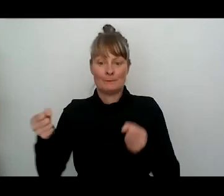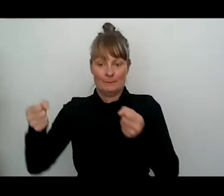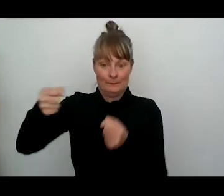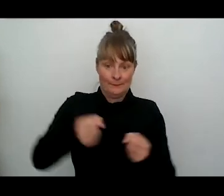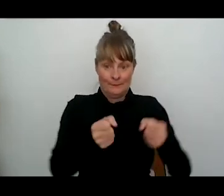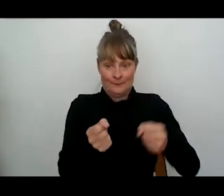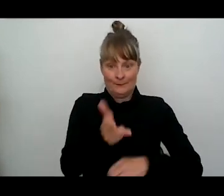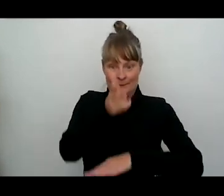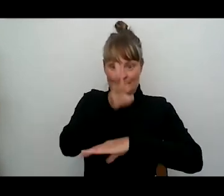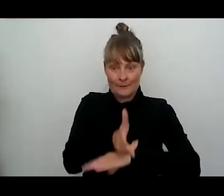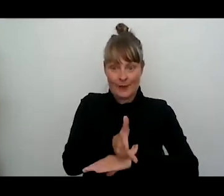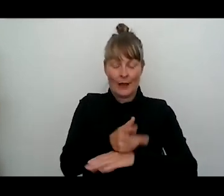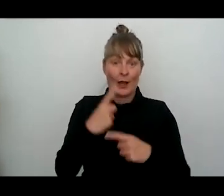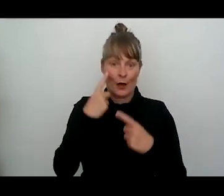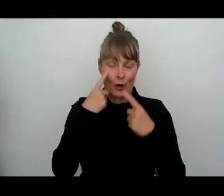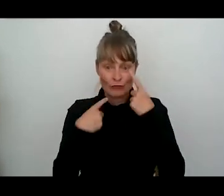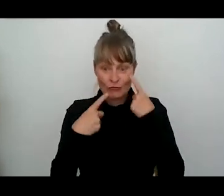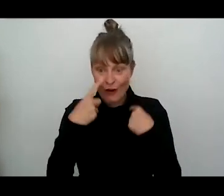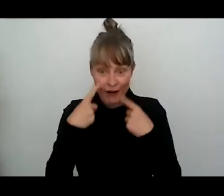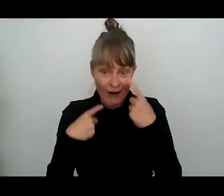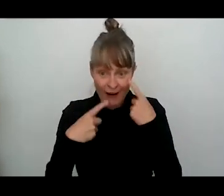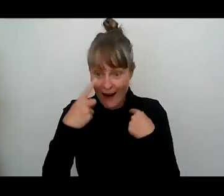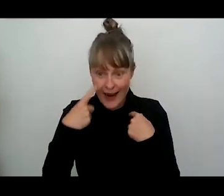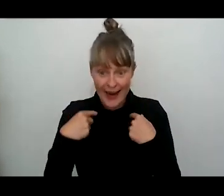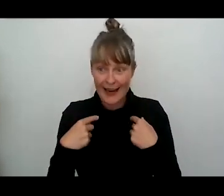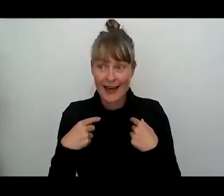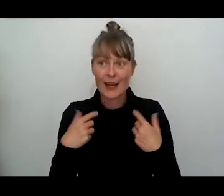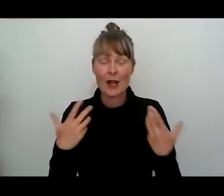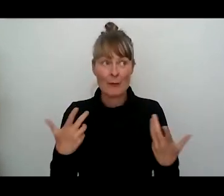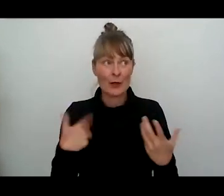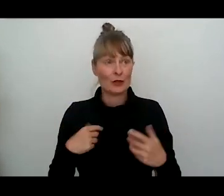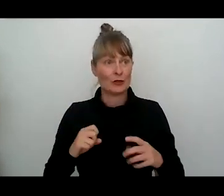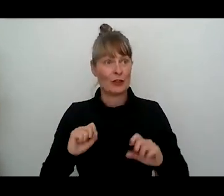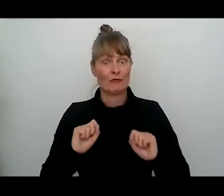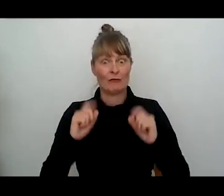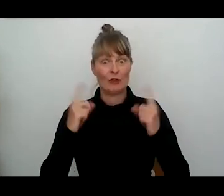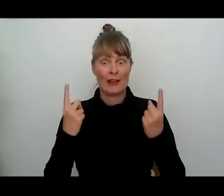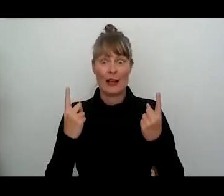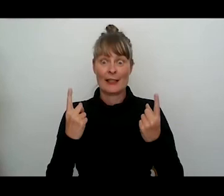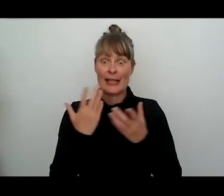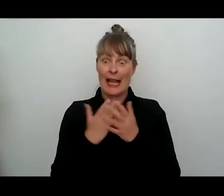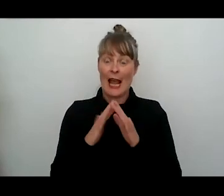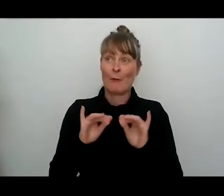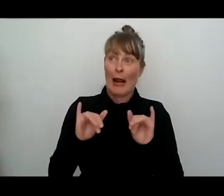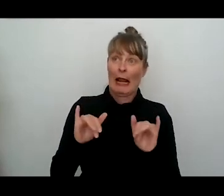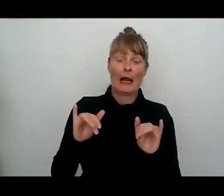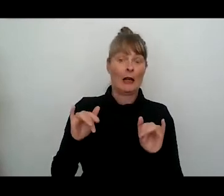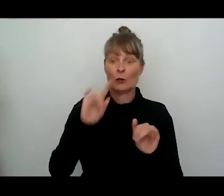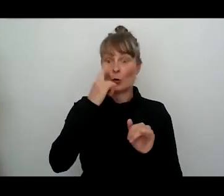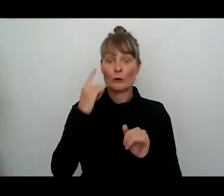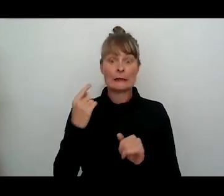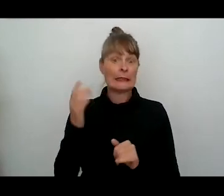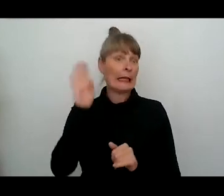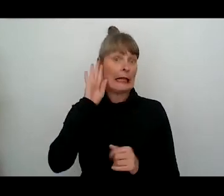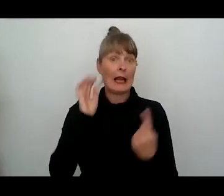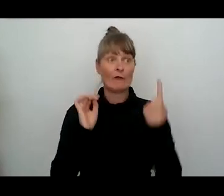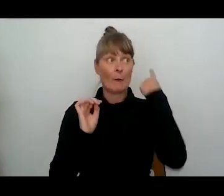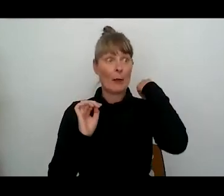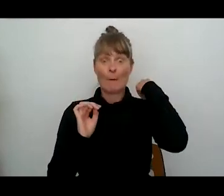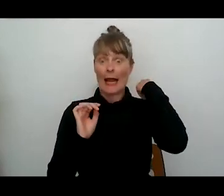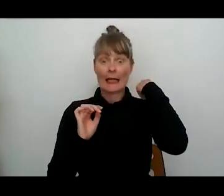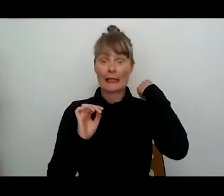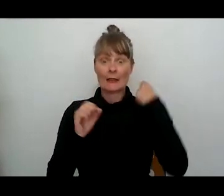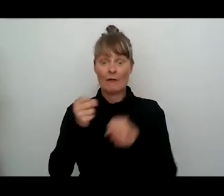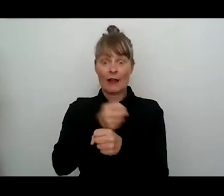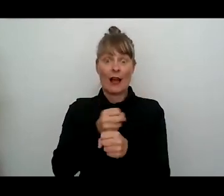because she didn't realize that that was our reality. You know, because I think particularly